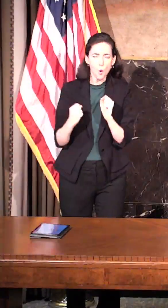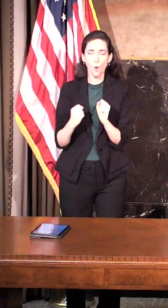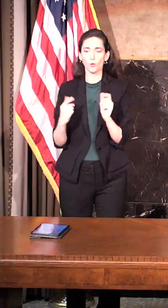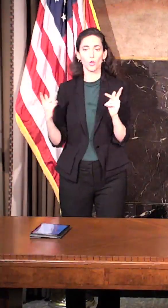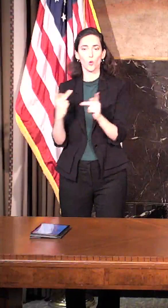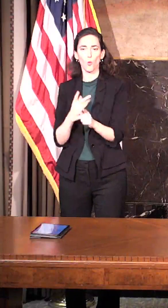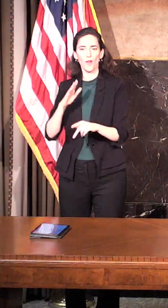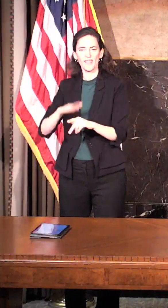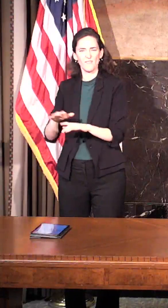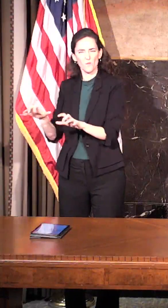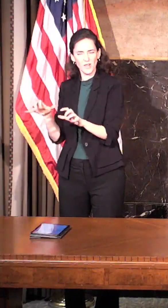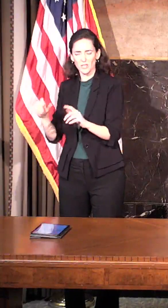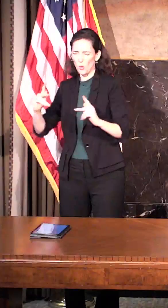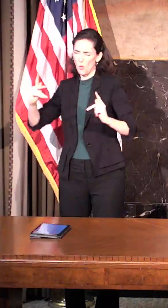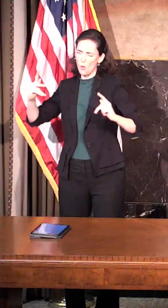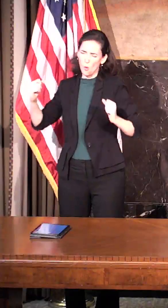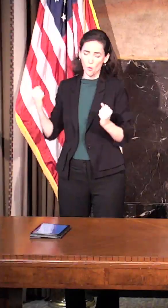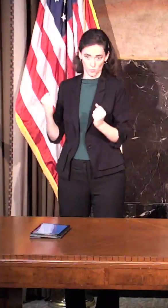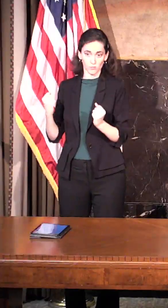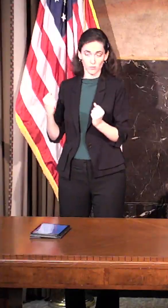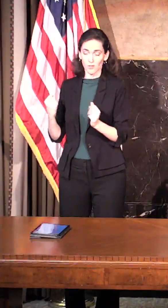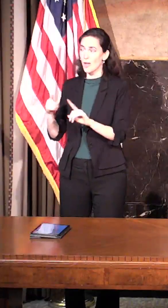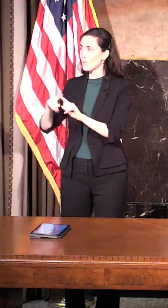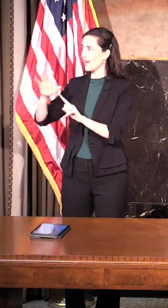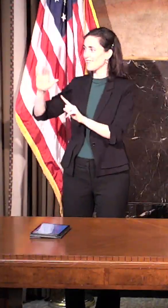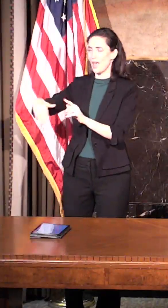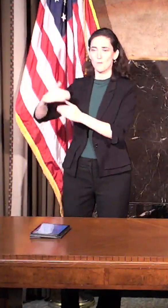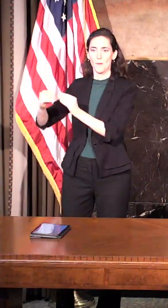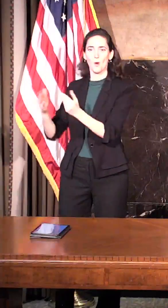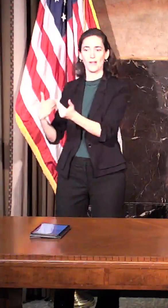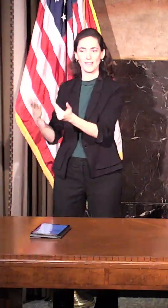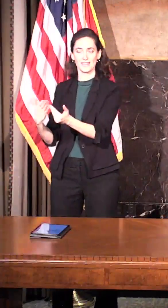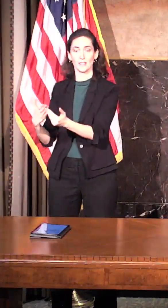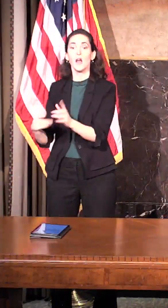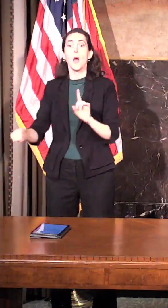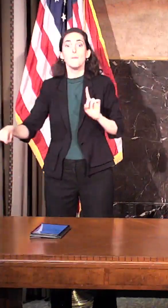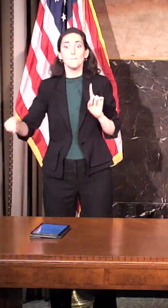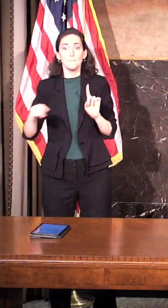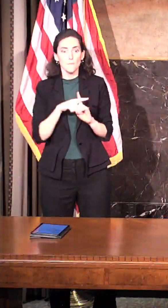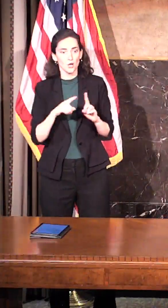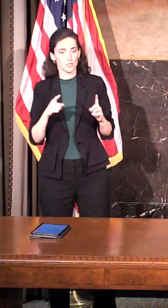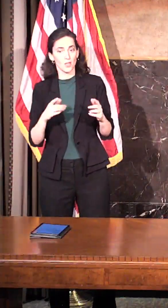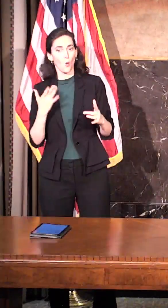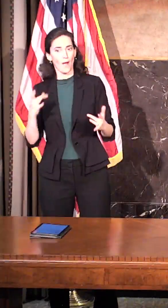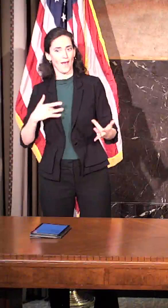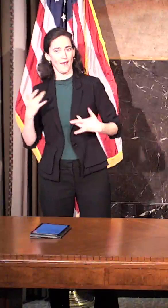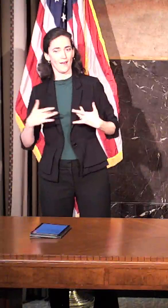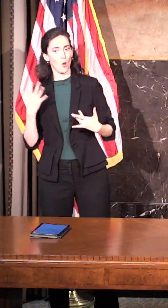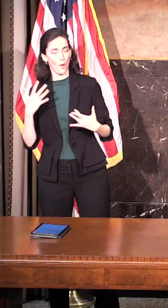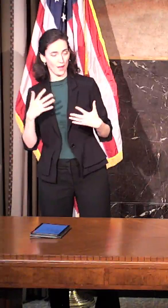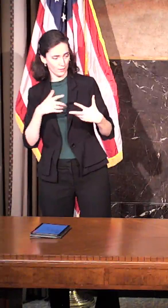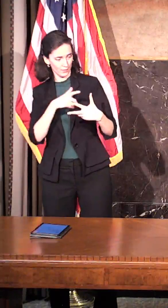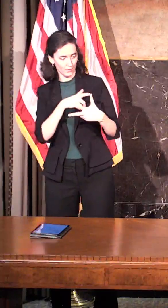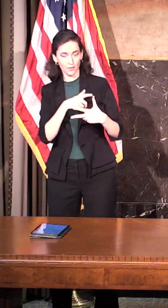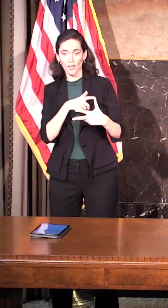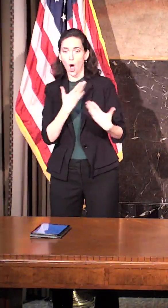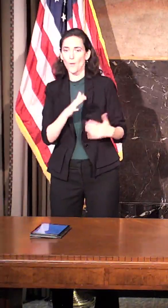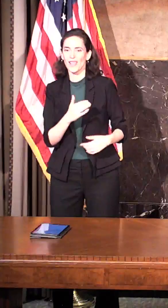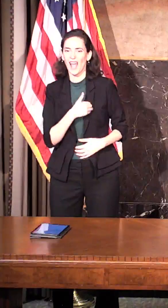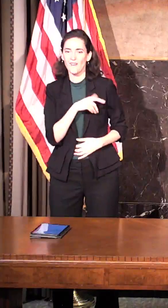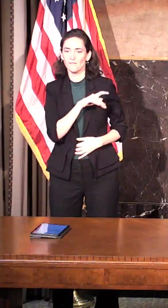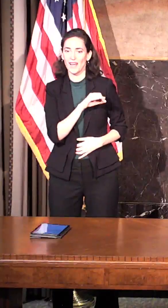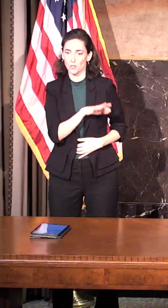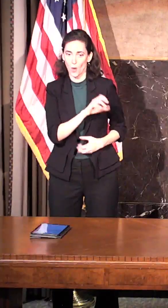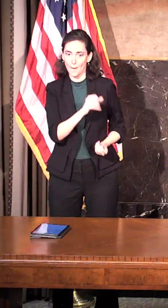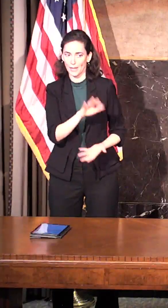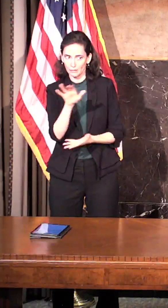considerably. And the last reason is this is additional doses coming to the state, if all those things line up, above and beyond what we're